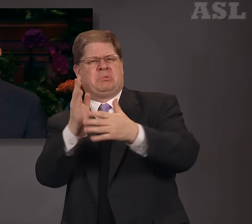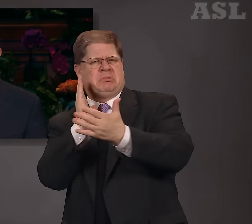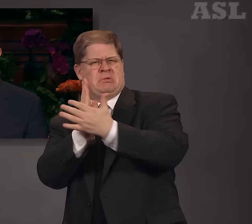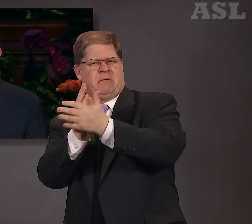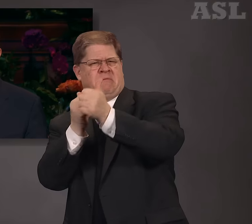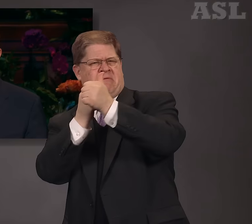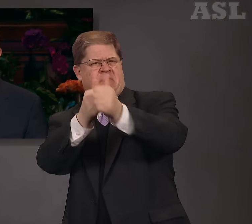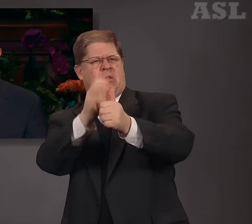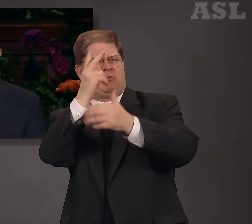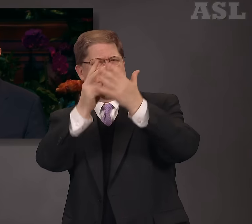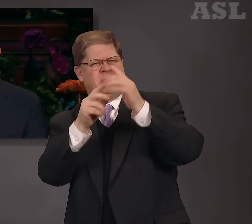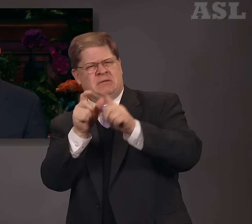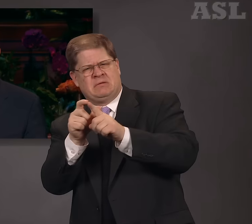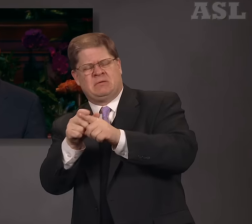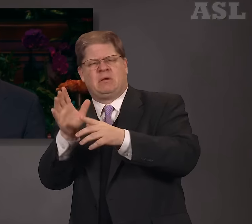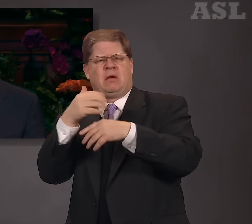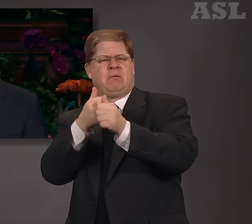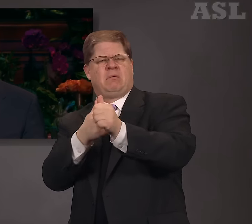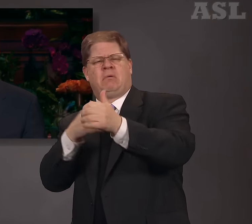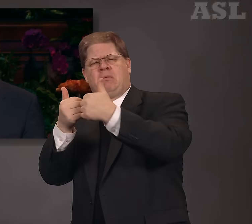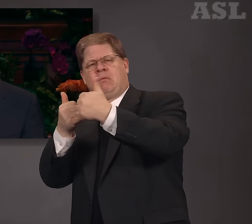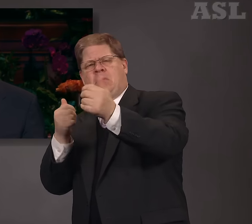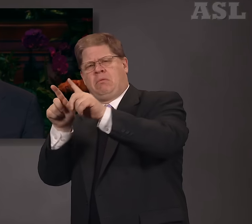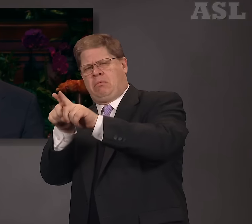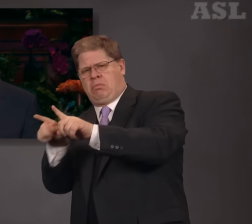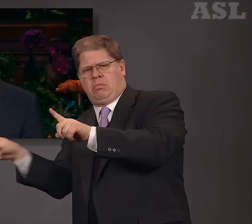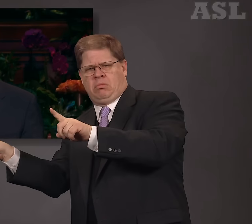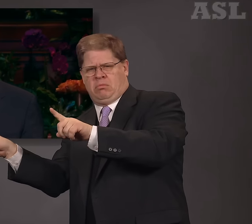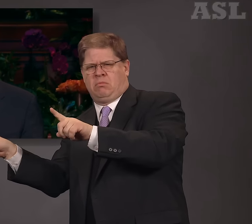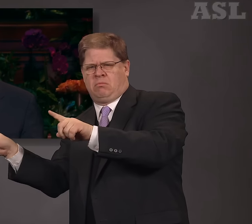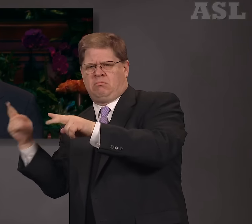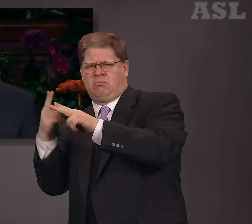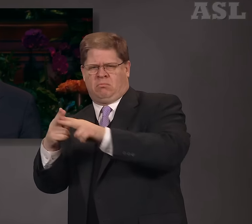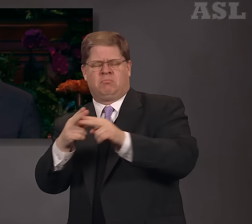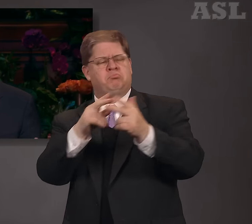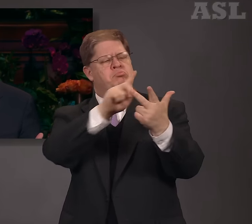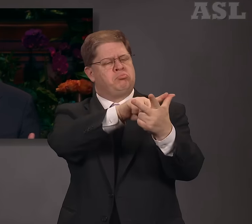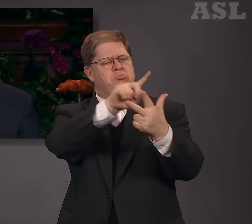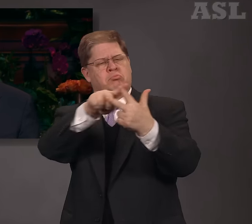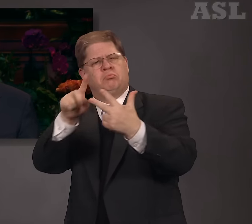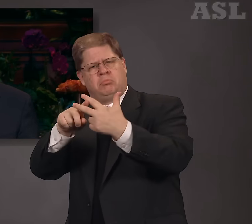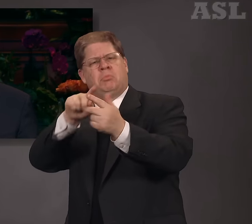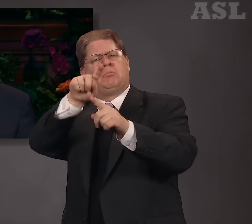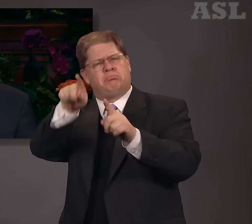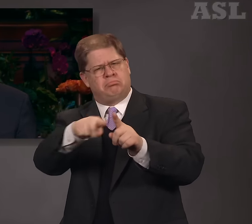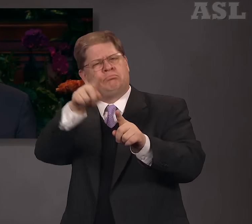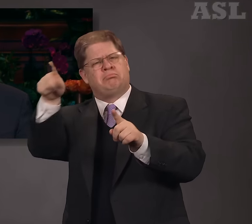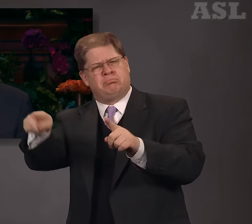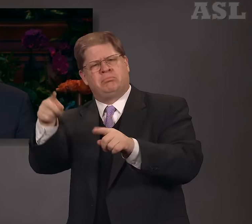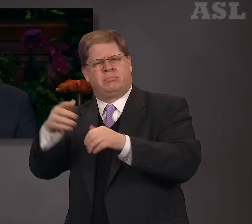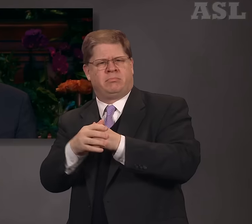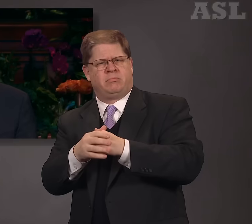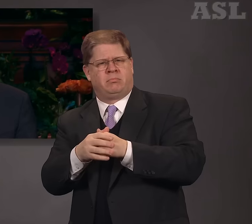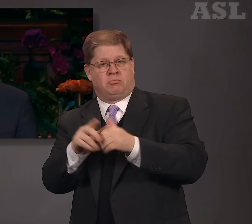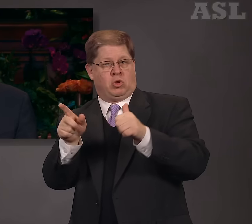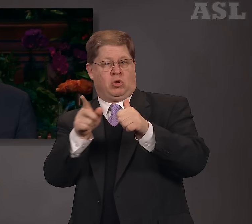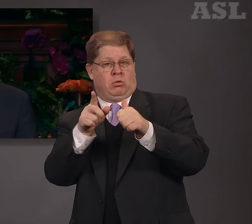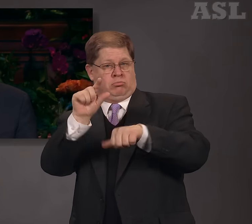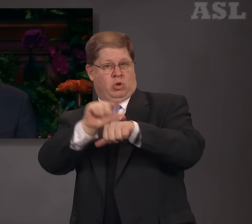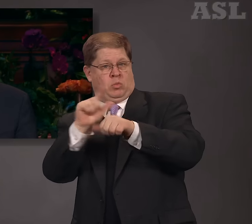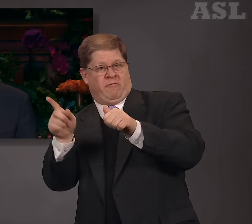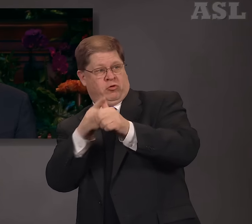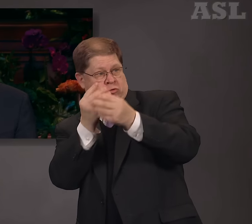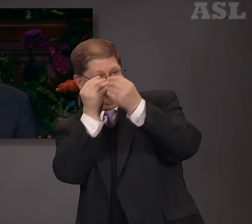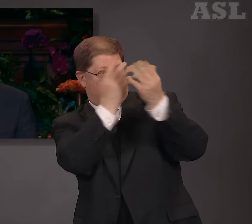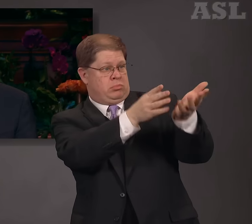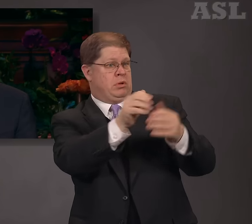the prophets and distance themselves from the Lord and his gospel. This is what we call apostasy. The gospel was